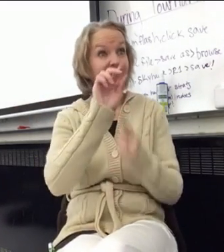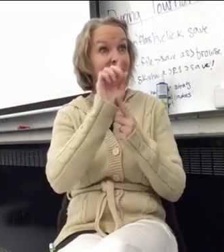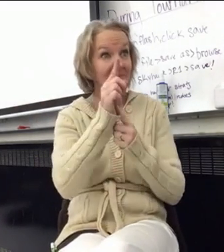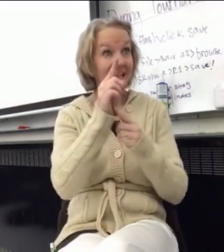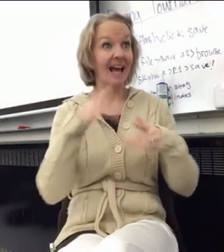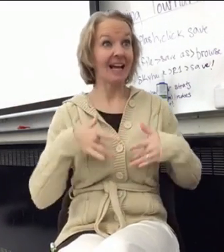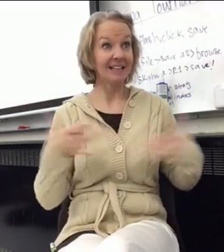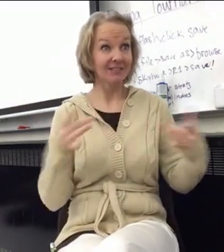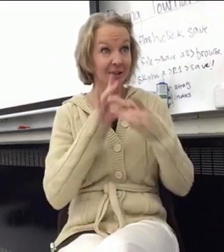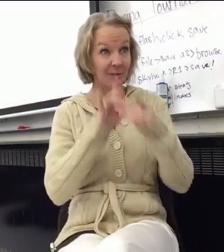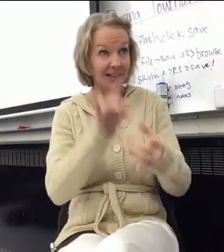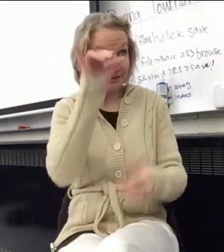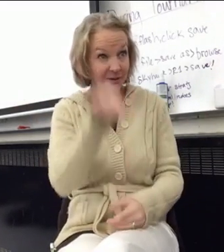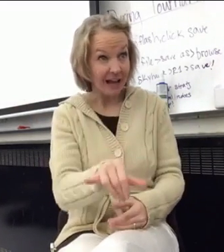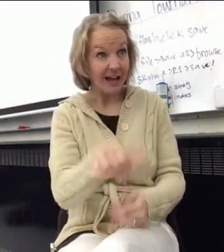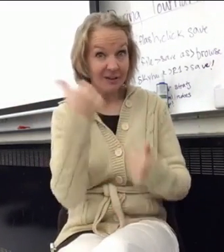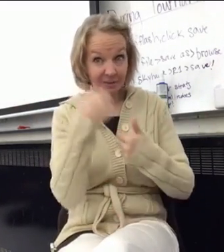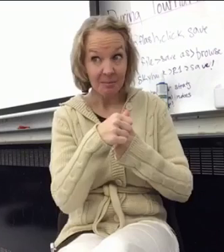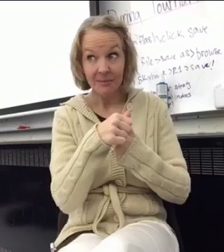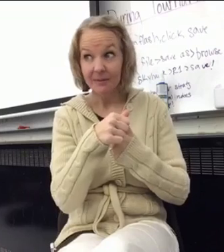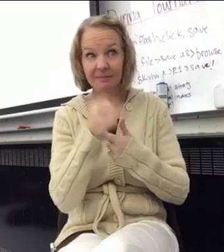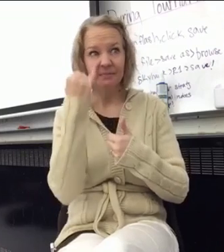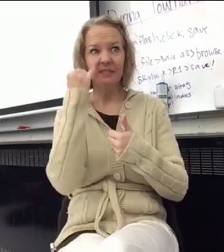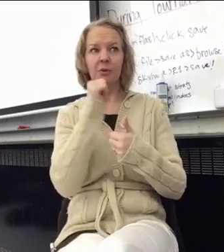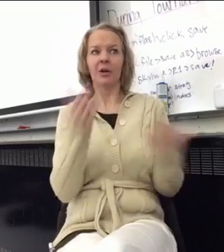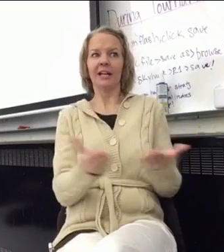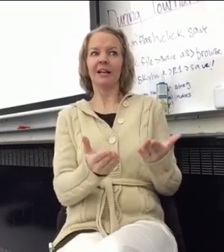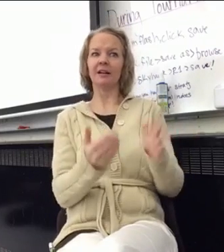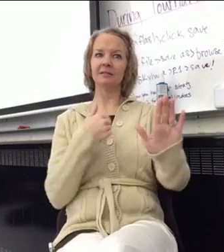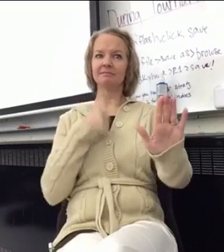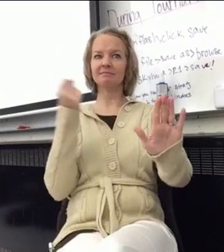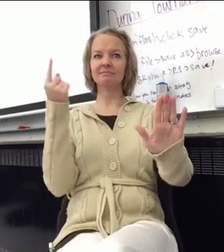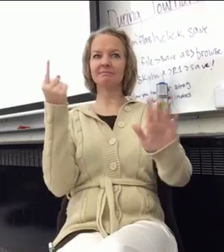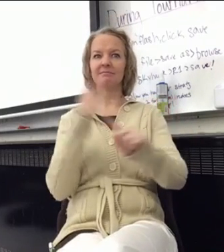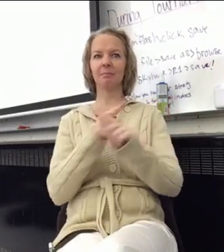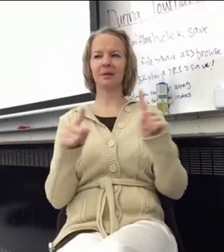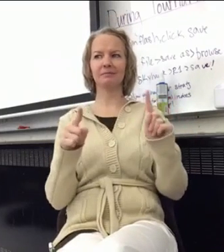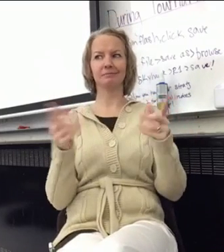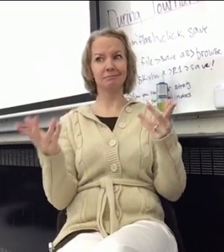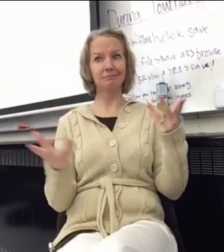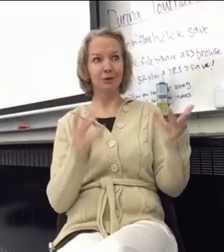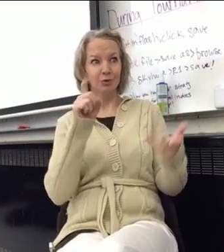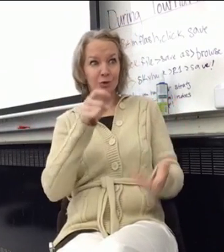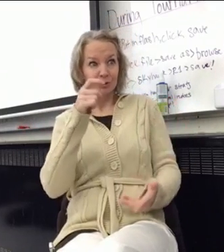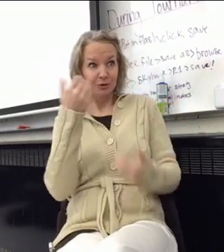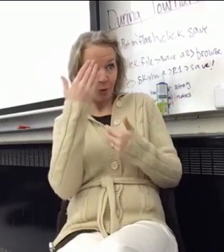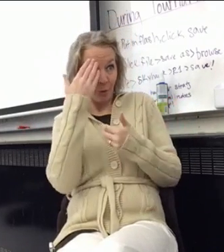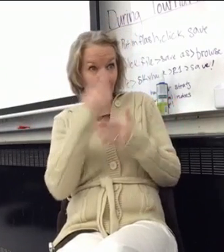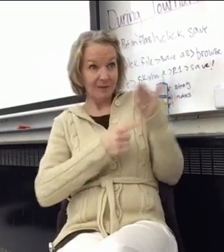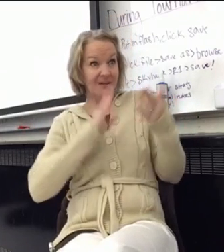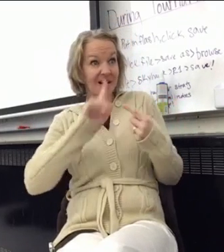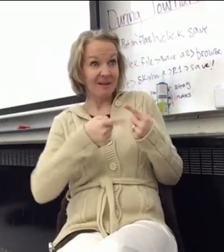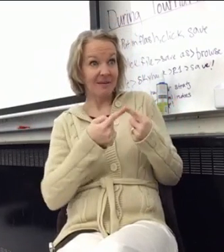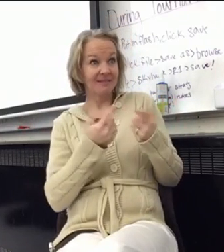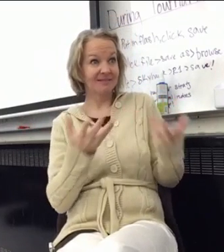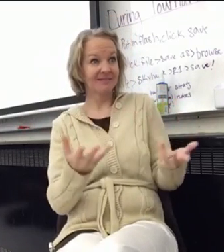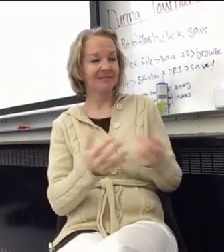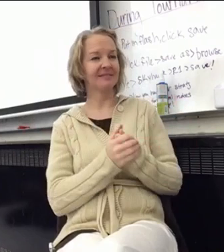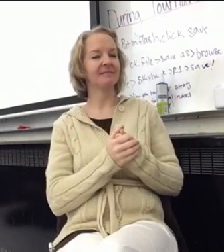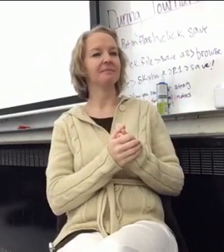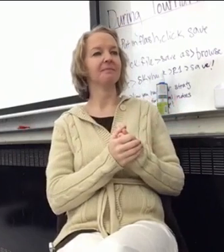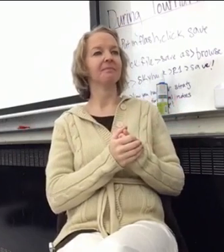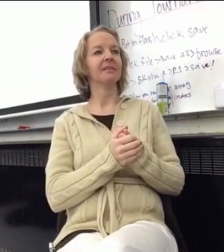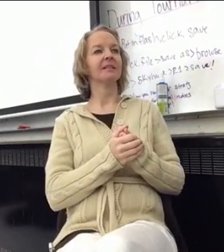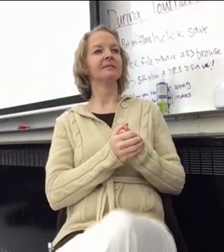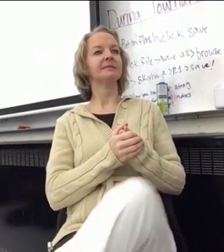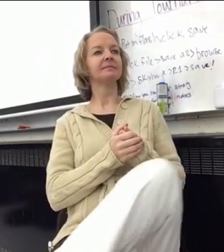it. Maybe? If you weren't here, I'll give you a break. Okay? But sharecropping is going to begin, and if you